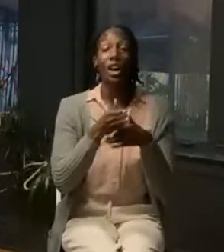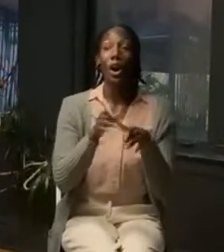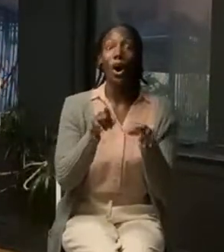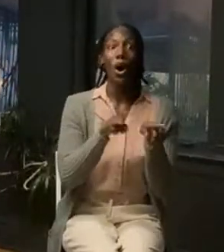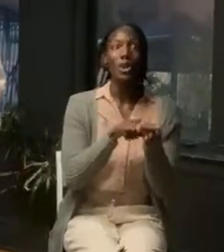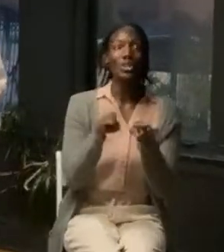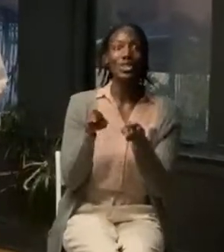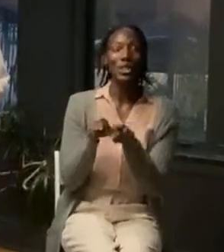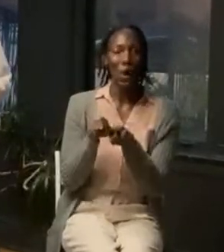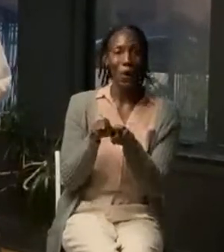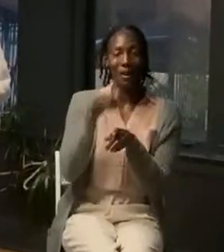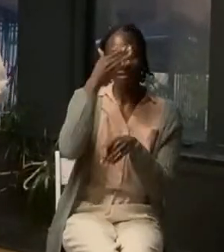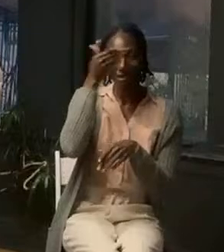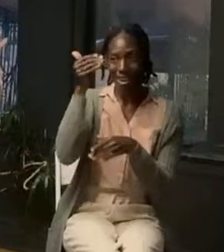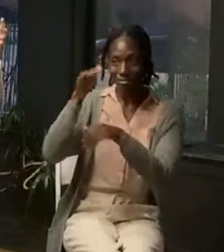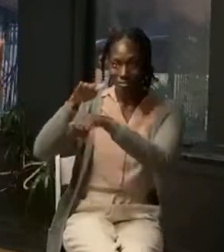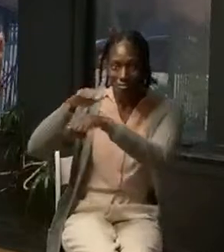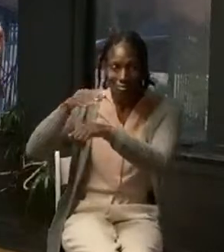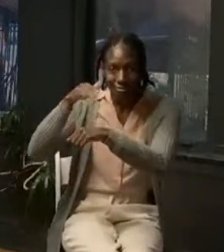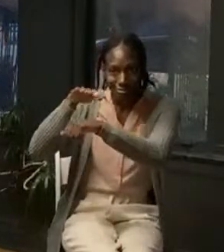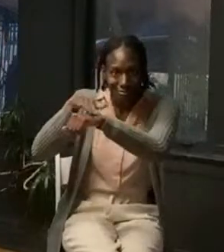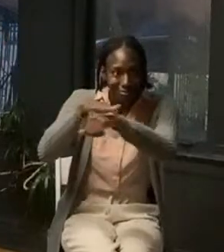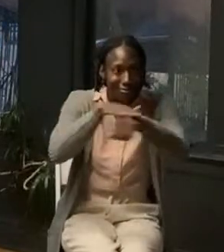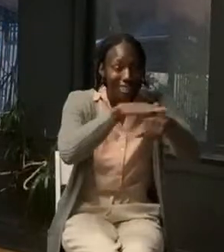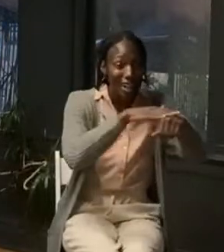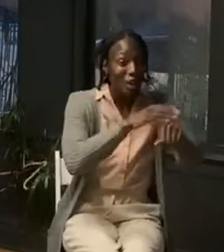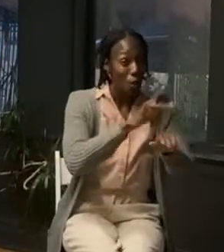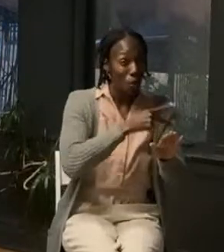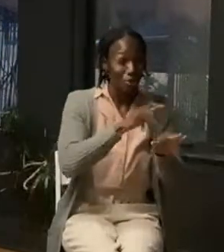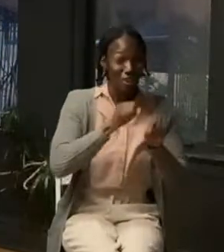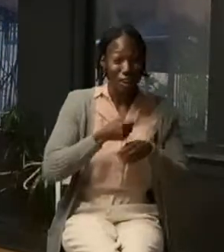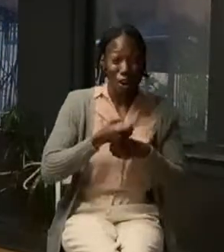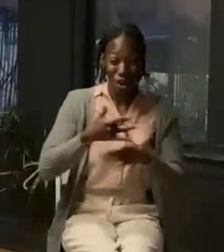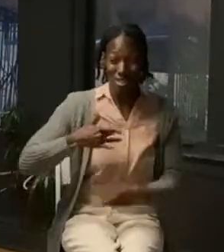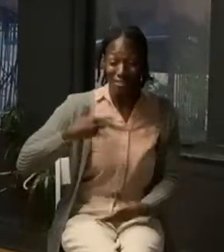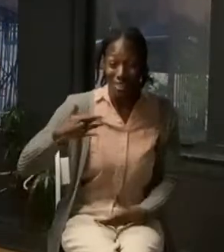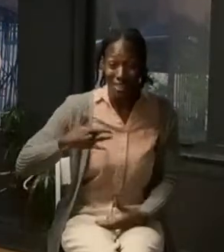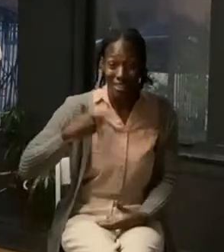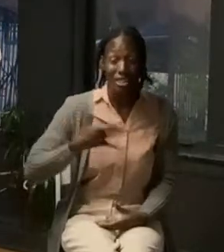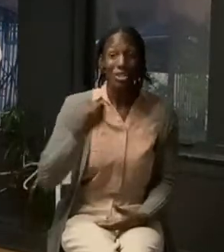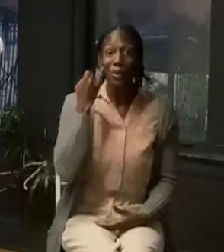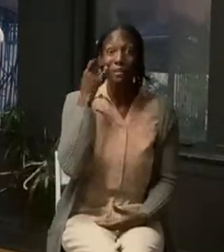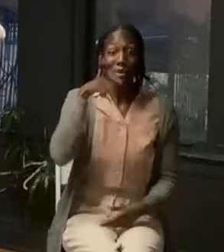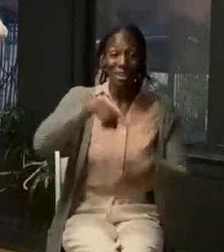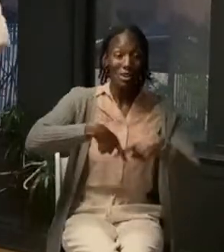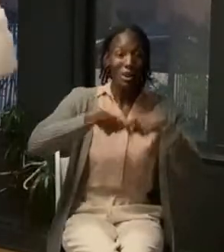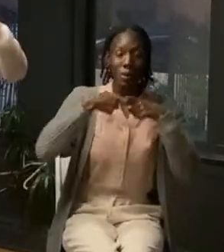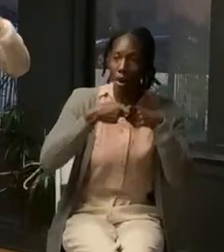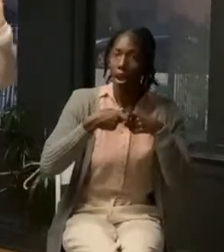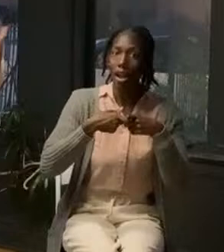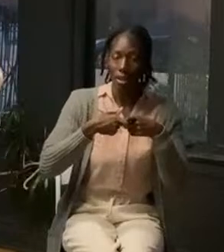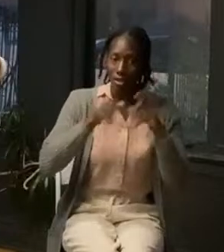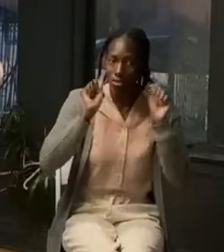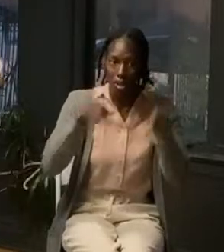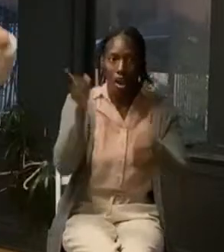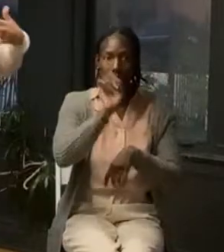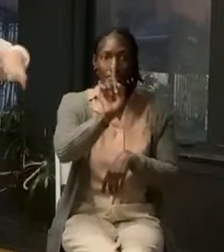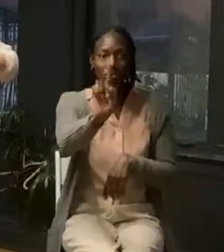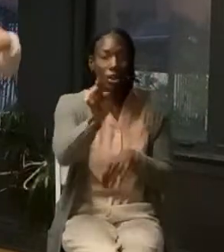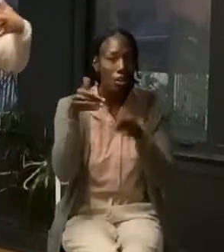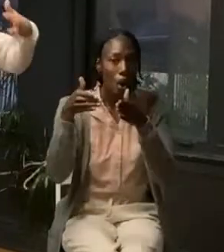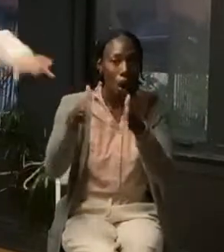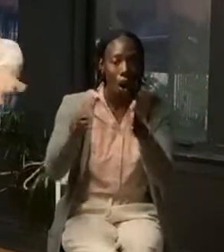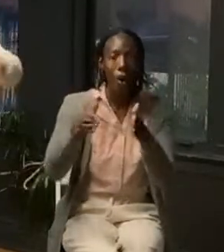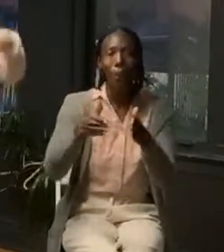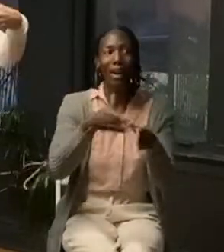Poetry causes feelings. Feel free to take a break if you need to. Step out in the hallway, get some water, practice your breathing,